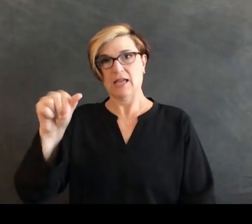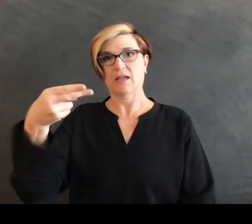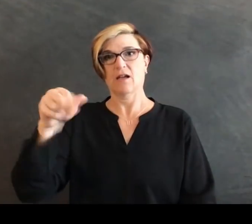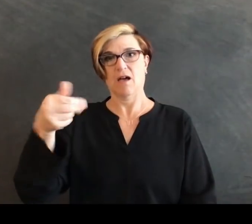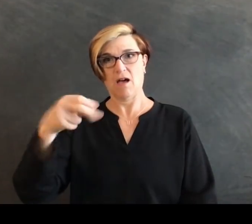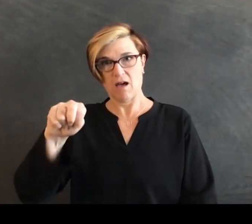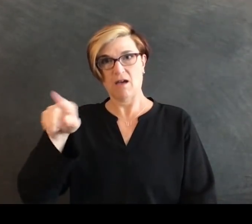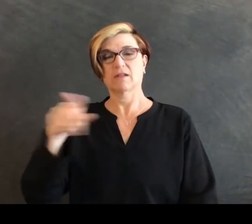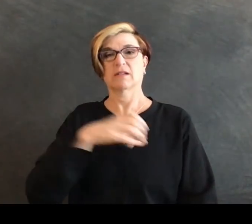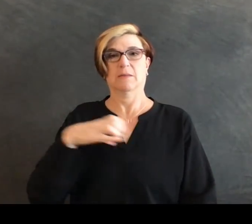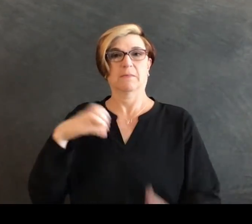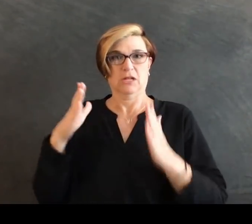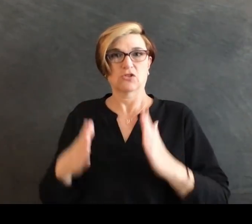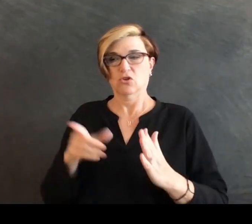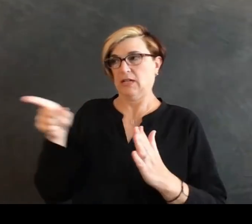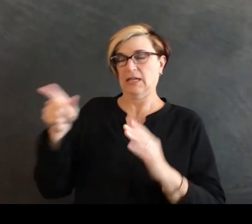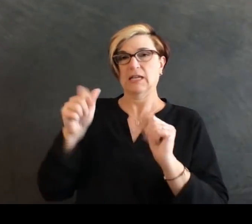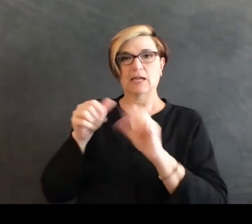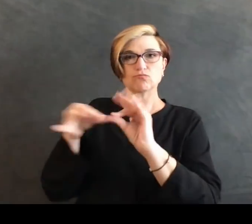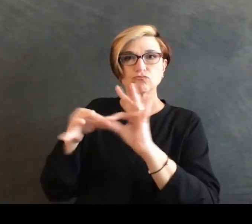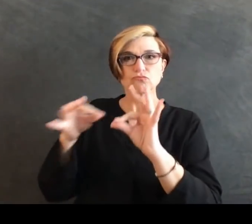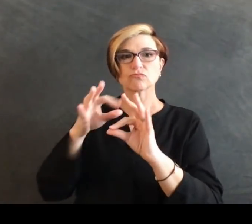process. We talked about the